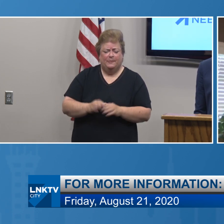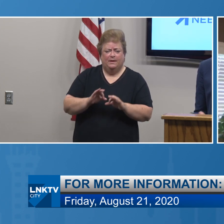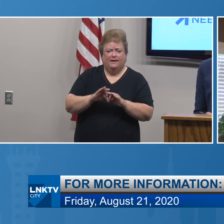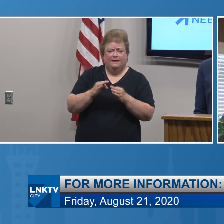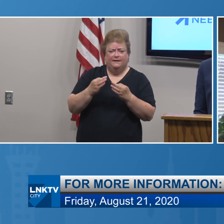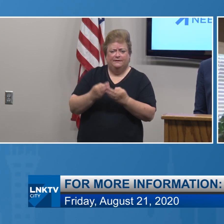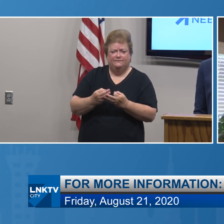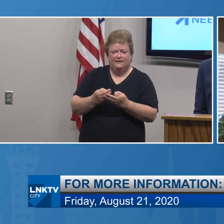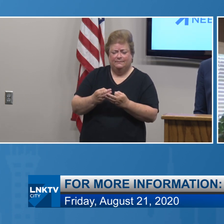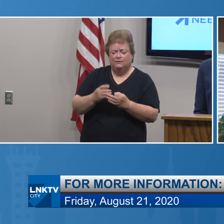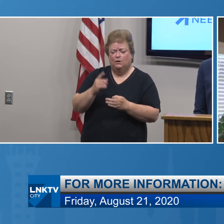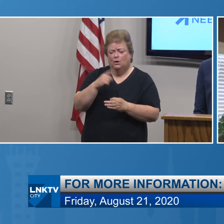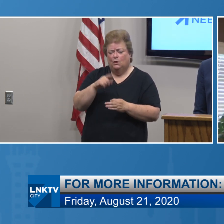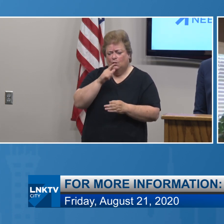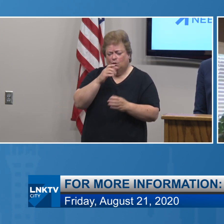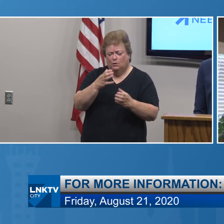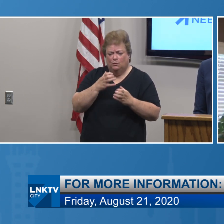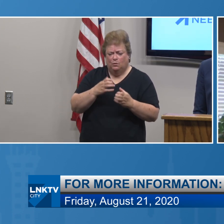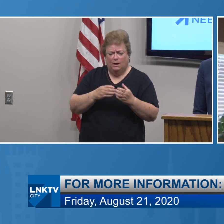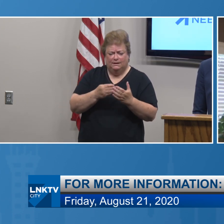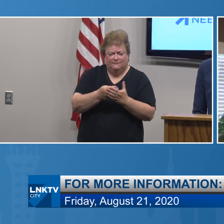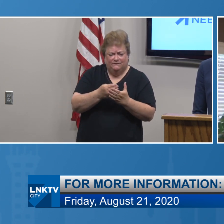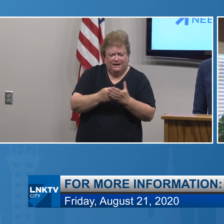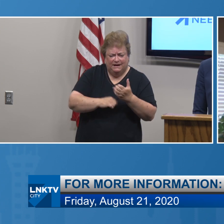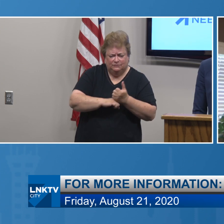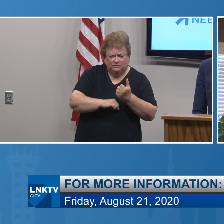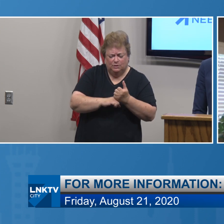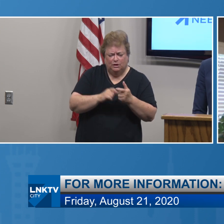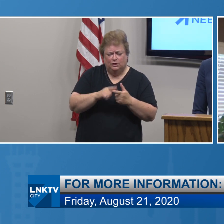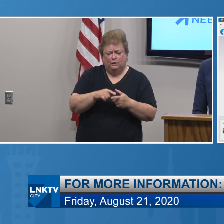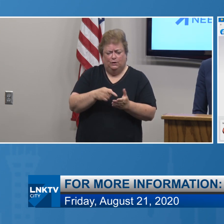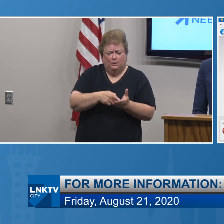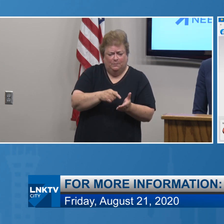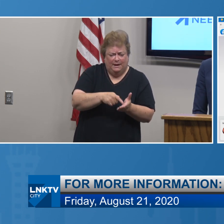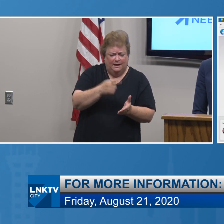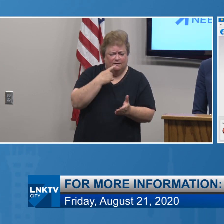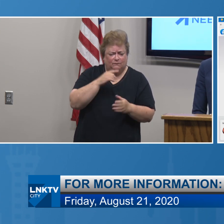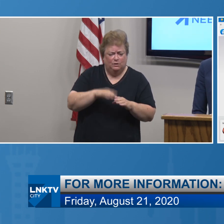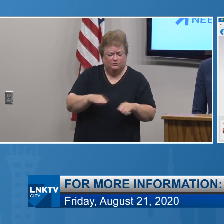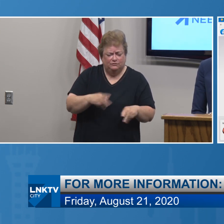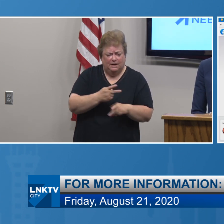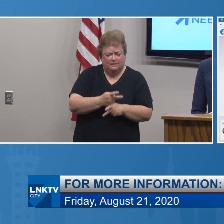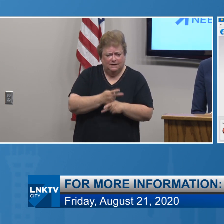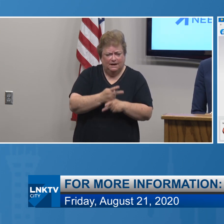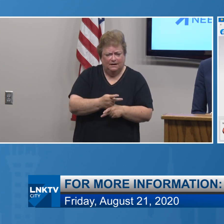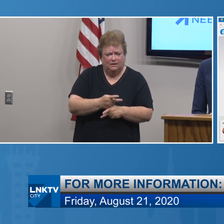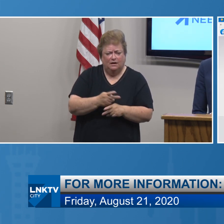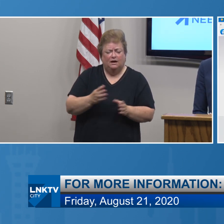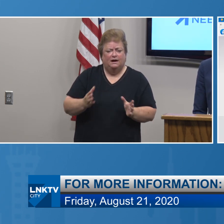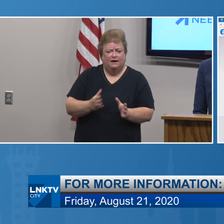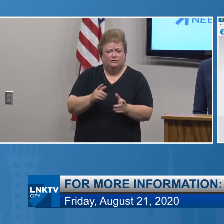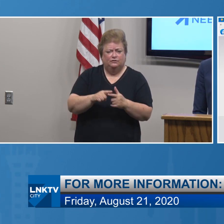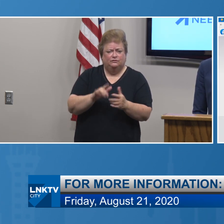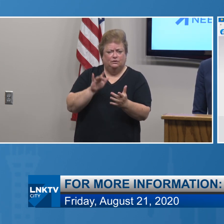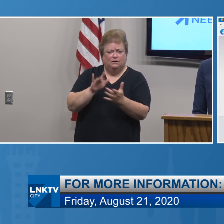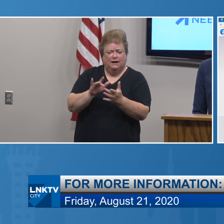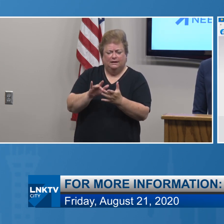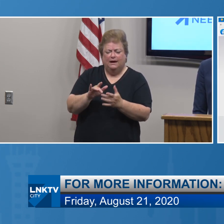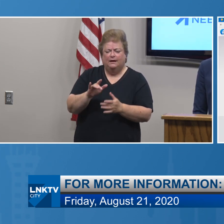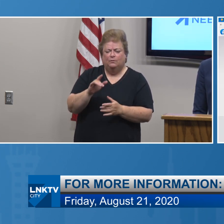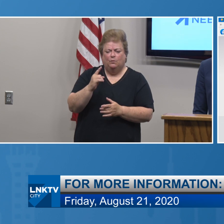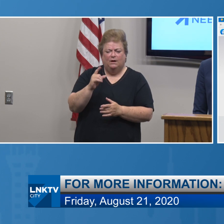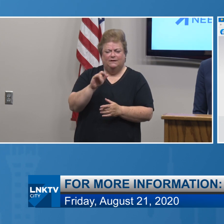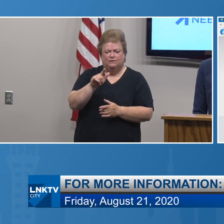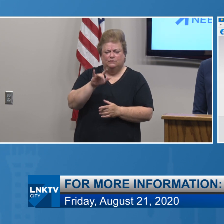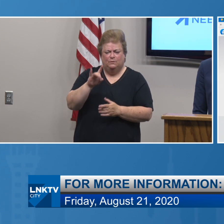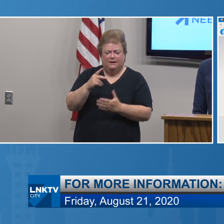seeking financial assistance to help cover childcare costs and also meet the income requirements are encouraged to contact one of the 20